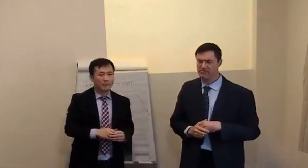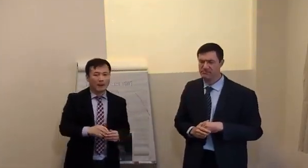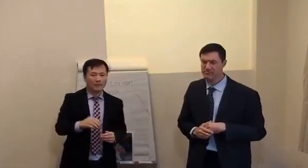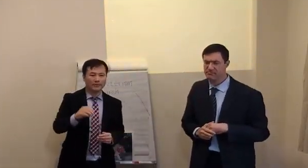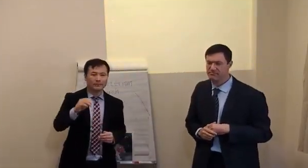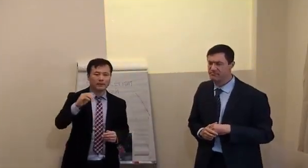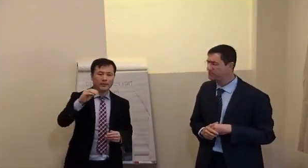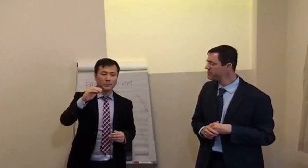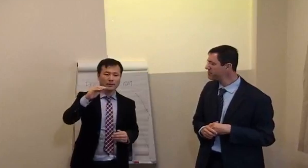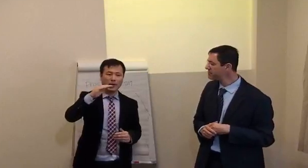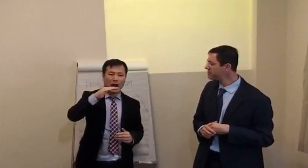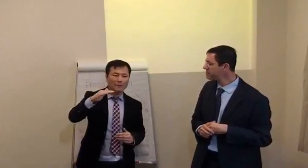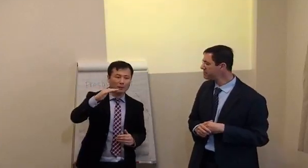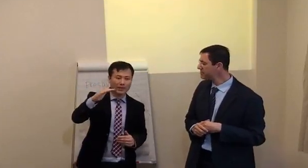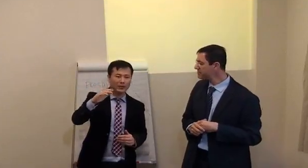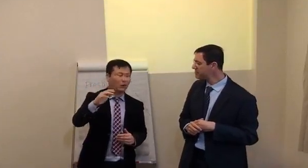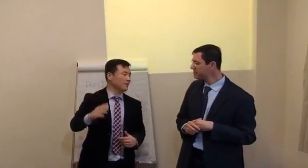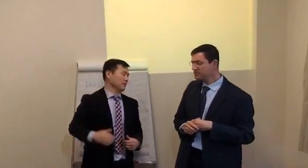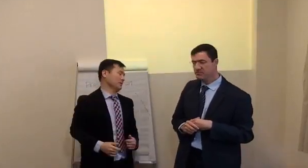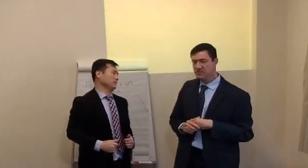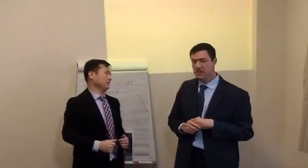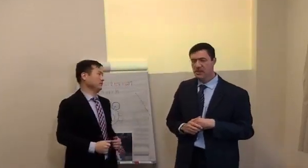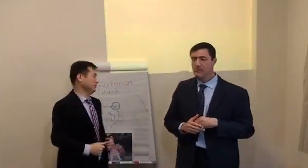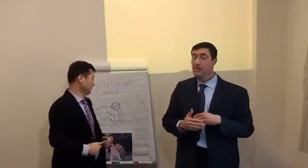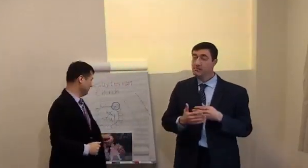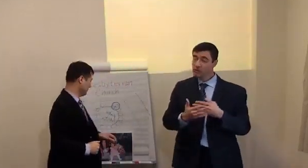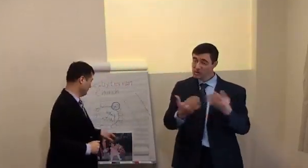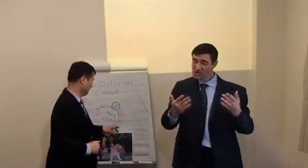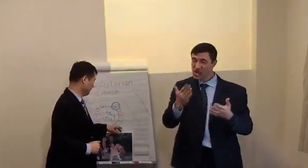40%. But half of them are nominal.